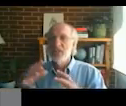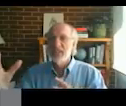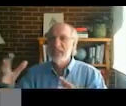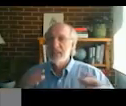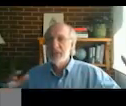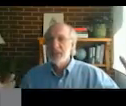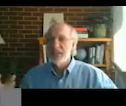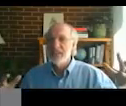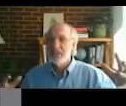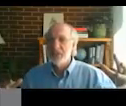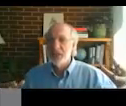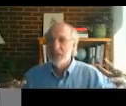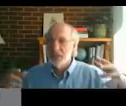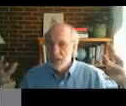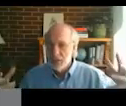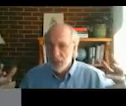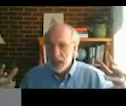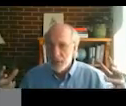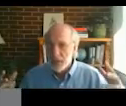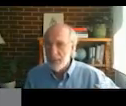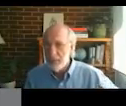ball, signs that have very different